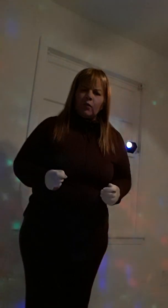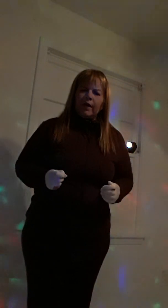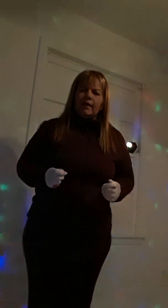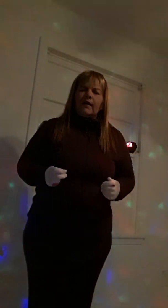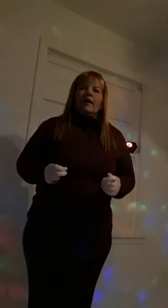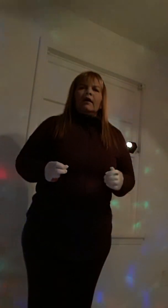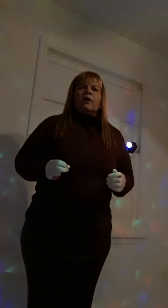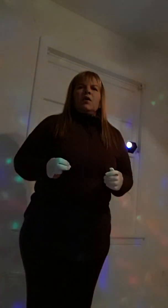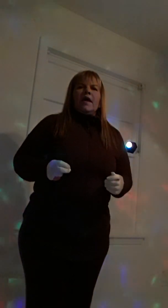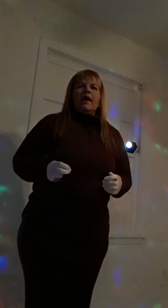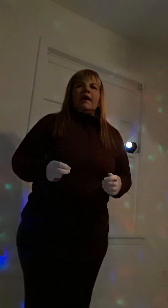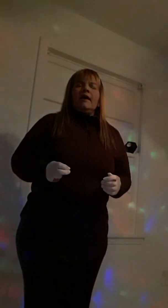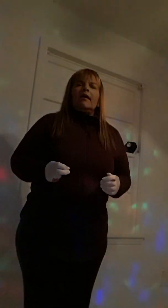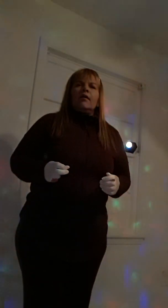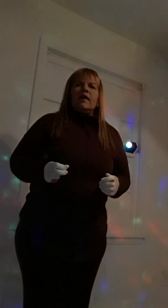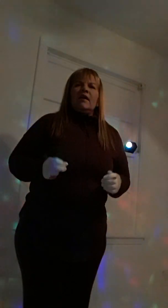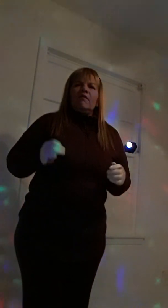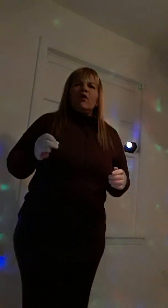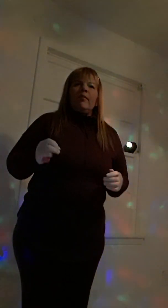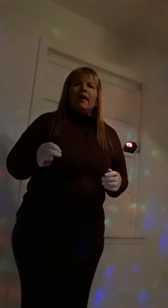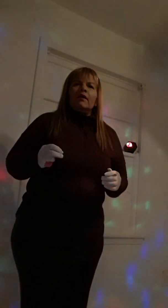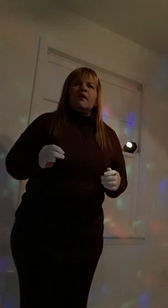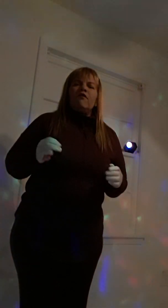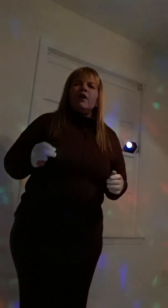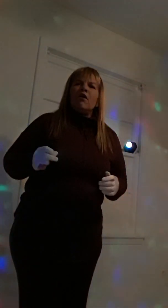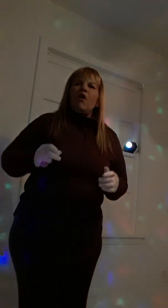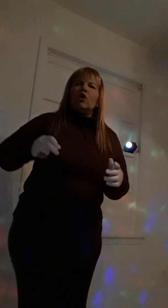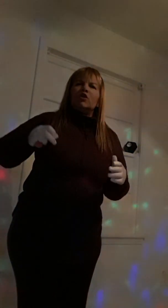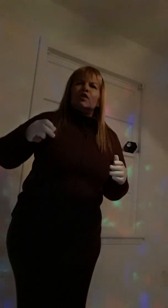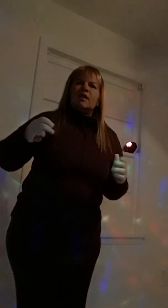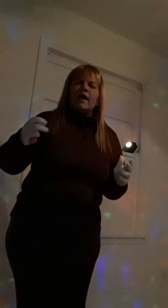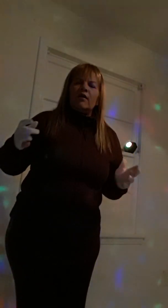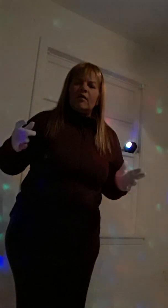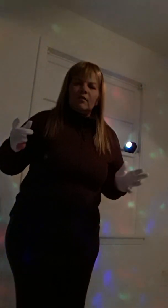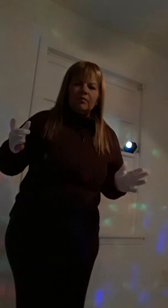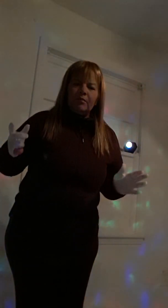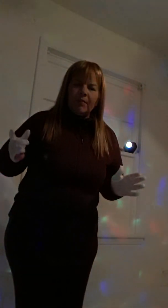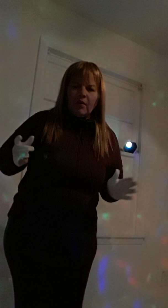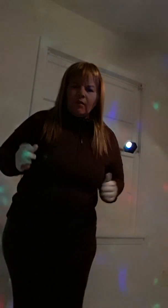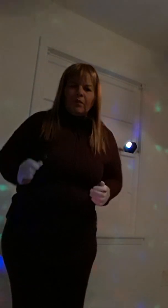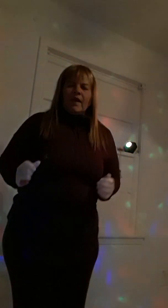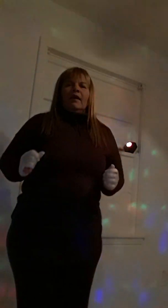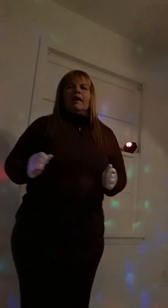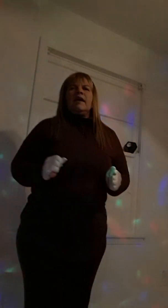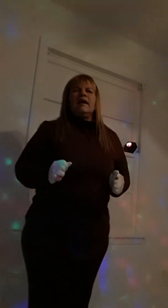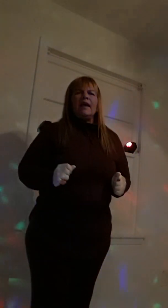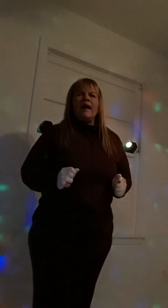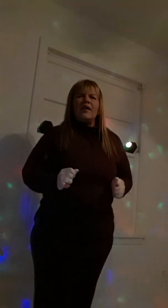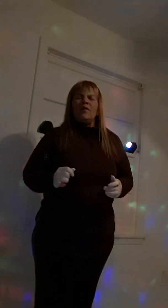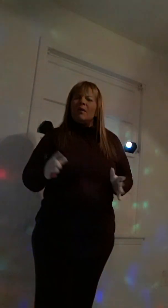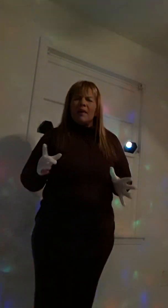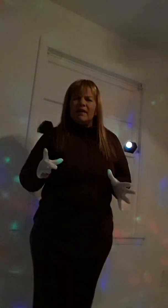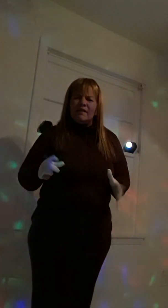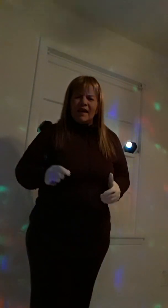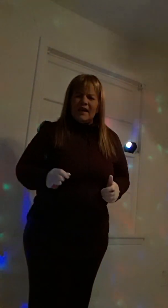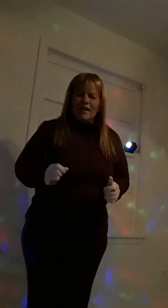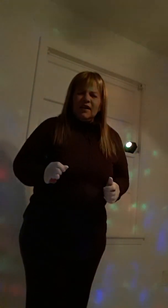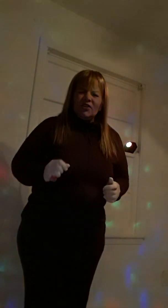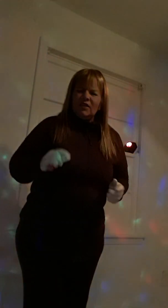right? Create an environment free of hostile people. Y crear un ambiente donde